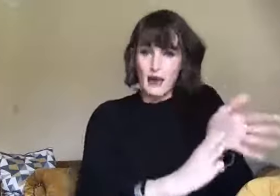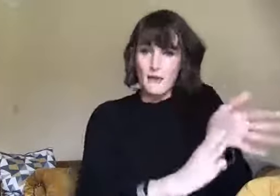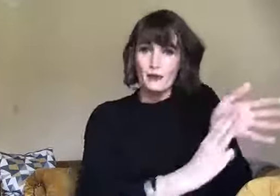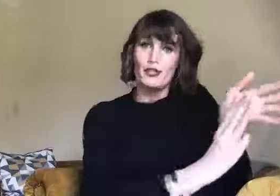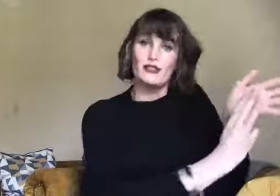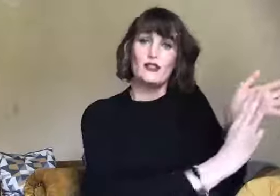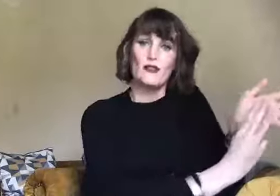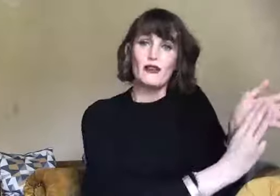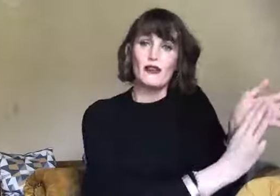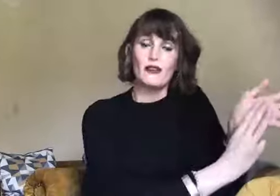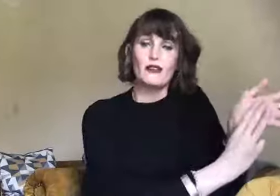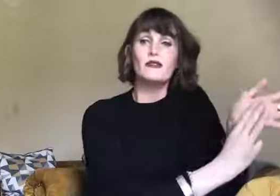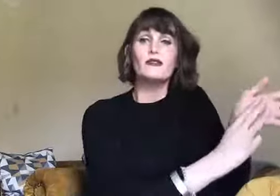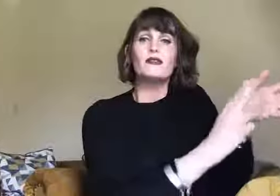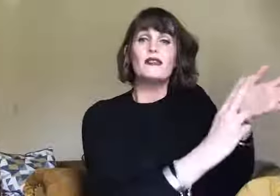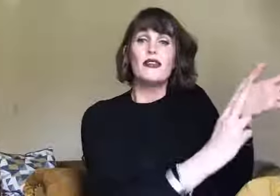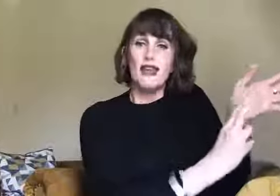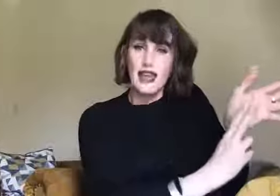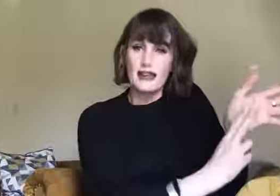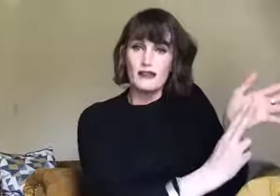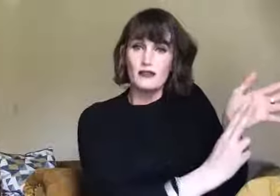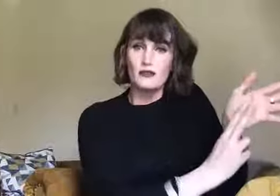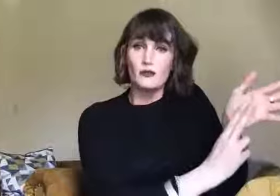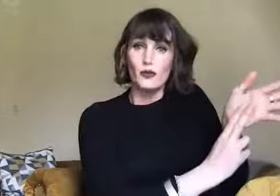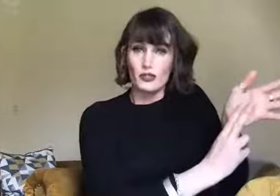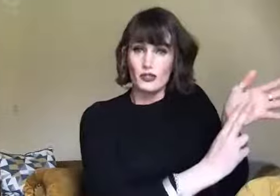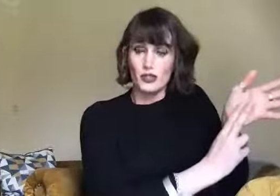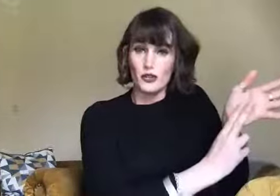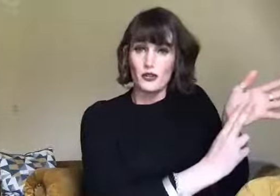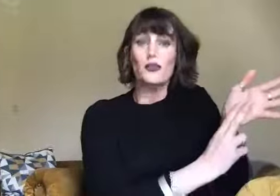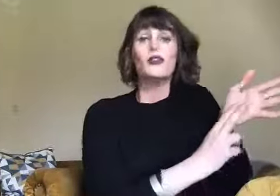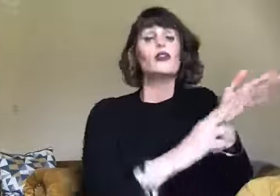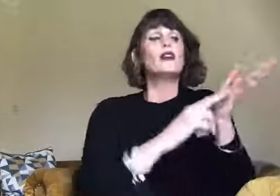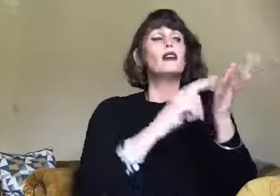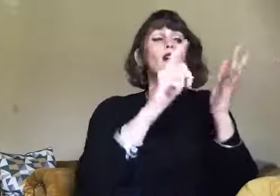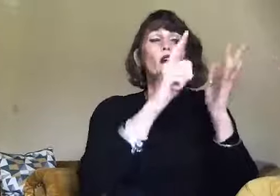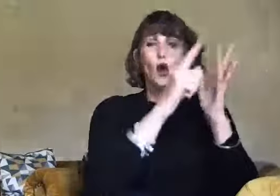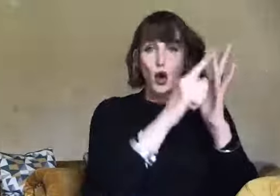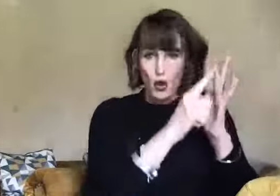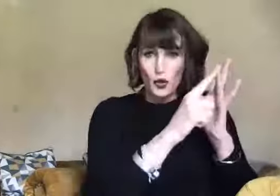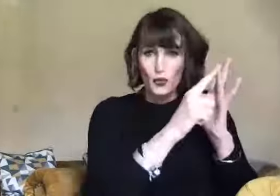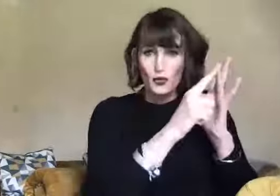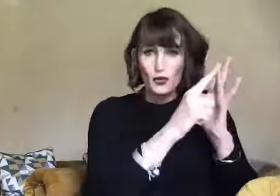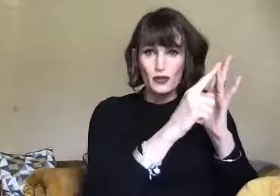M, which is 3 fingers, N, which is 2, O,